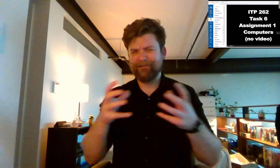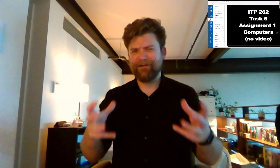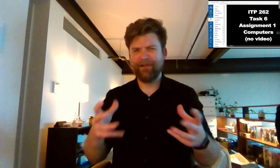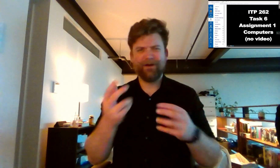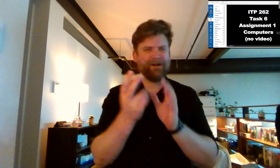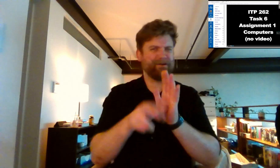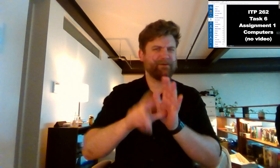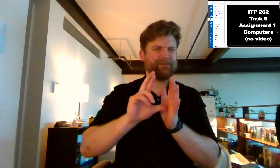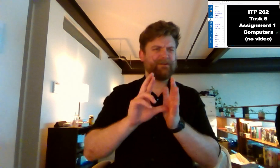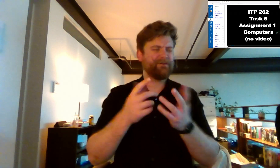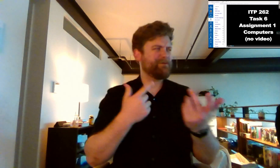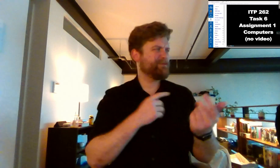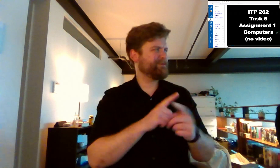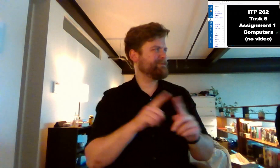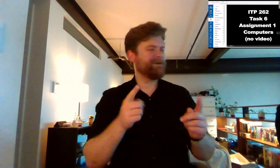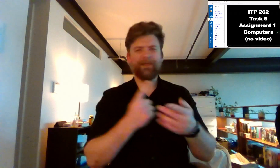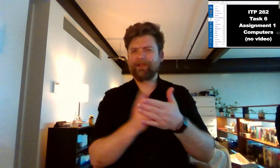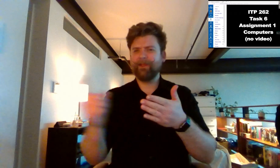time?